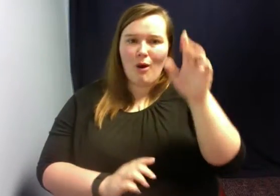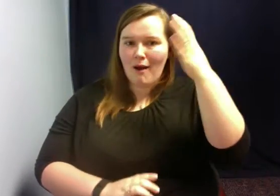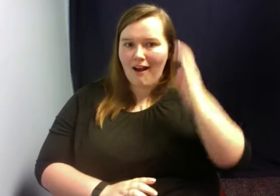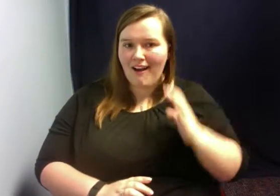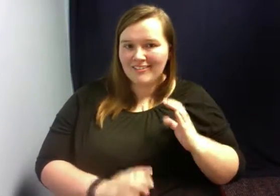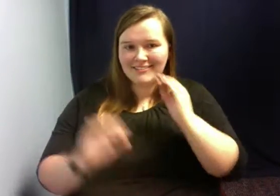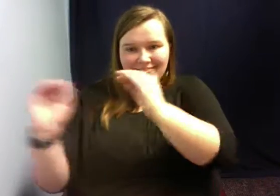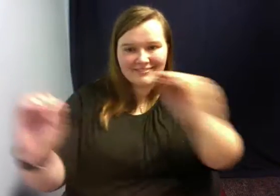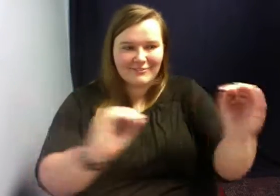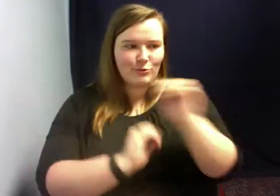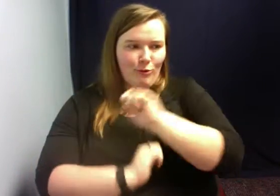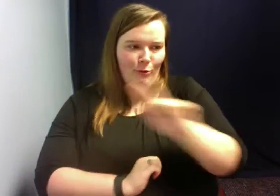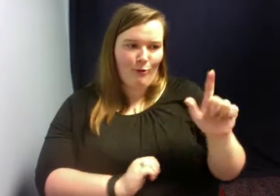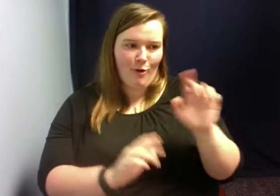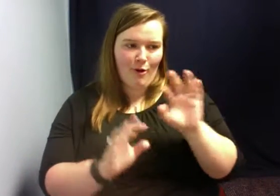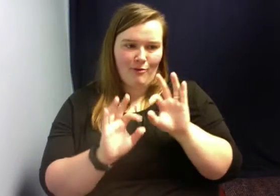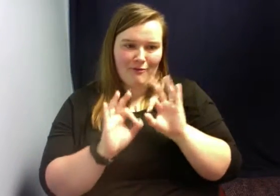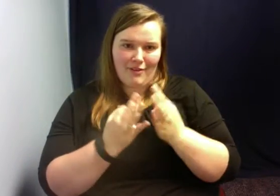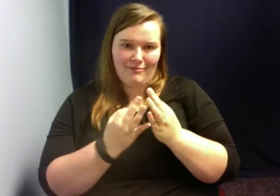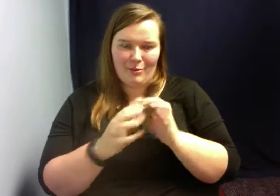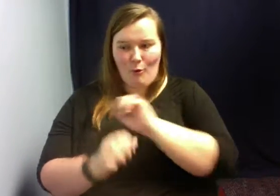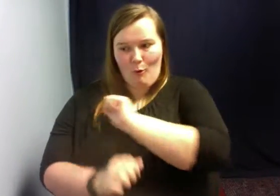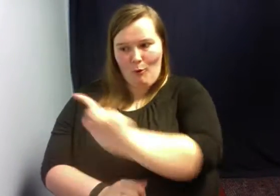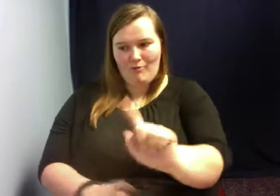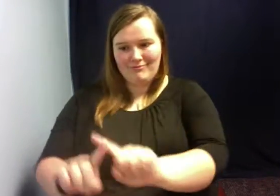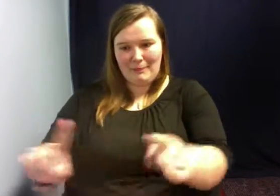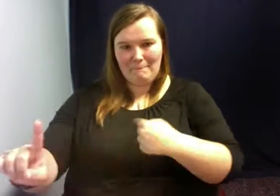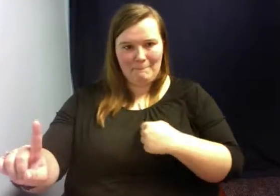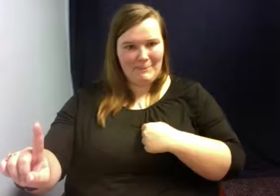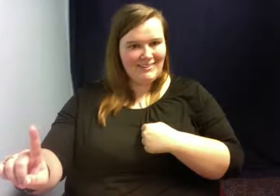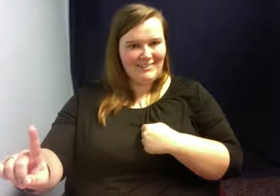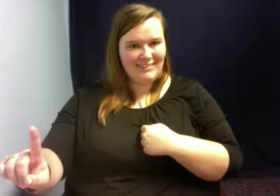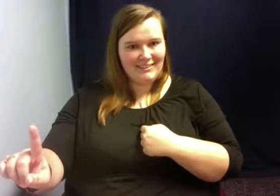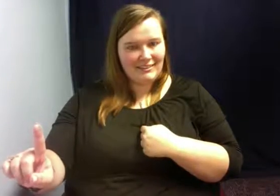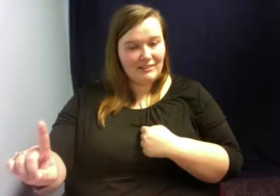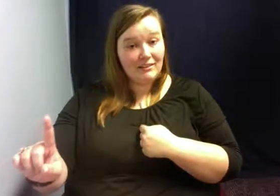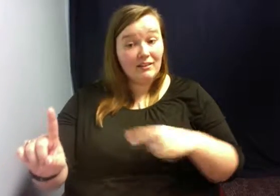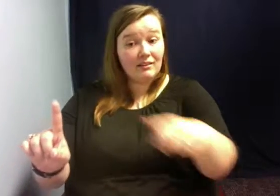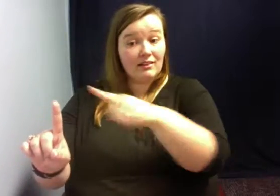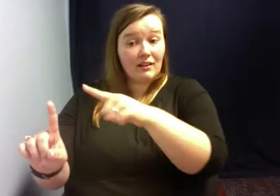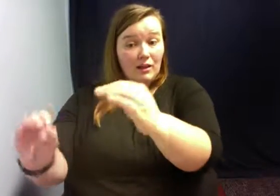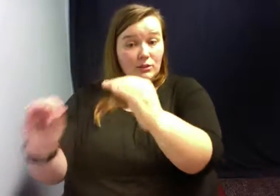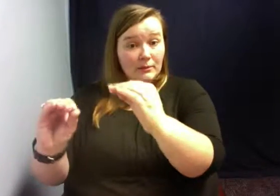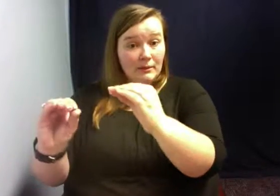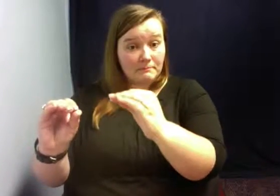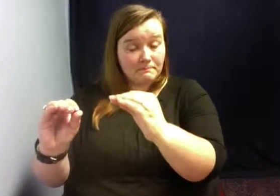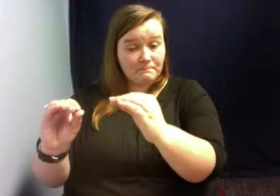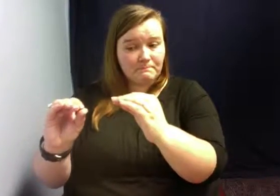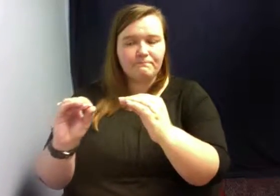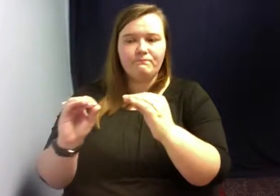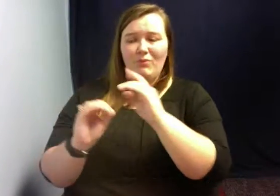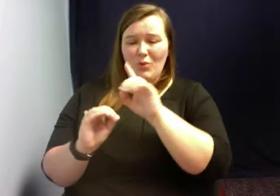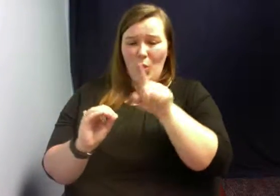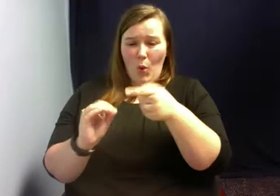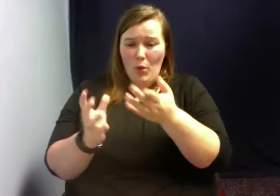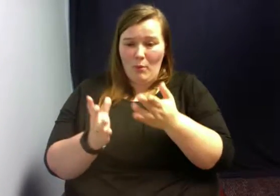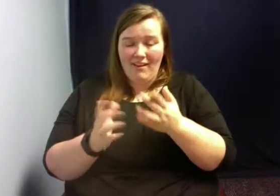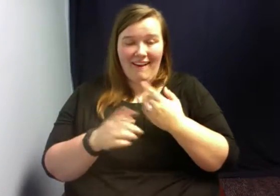my family basically teaches except for me. They taught me that the only way to get the